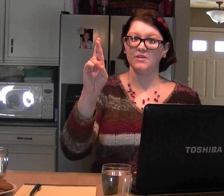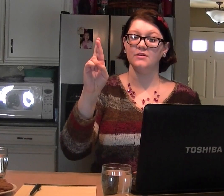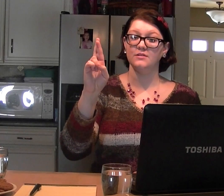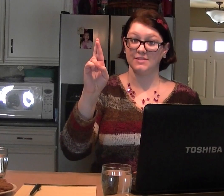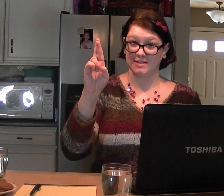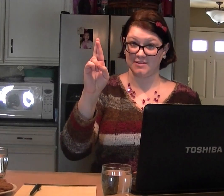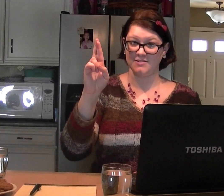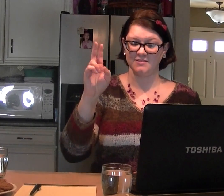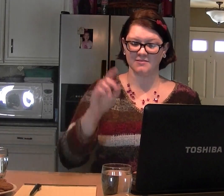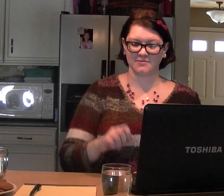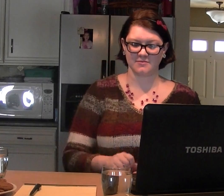Dinner.